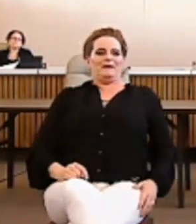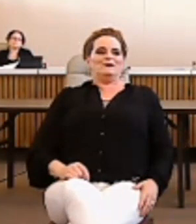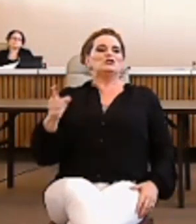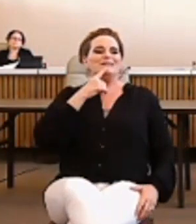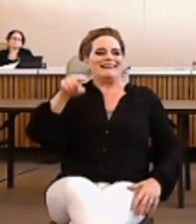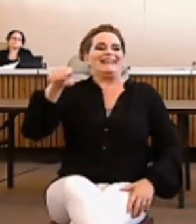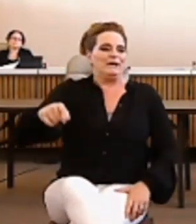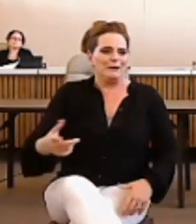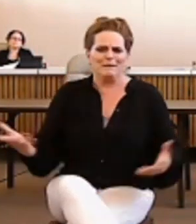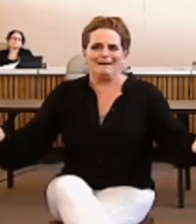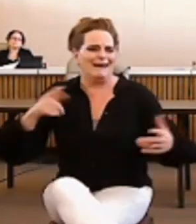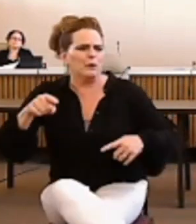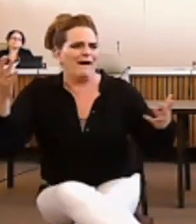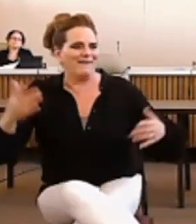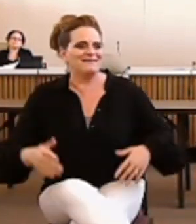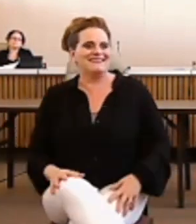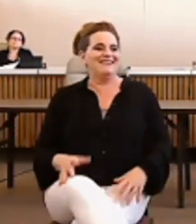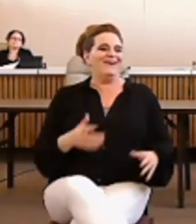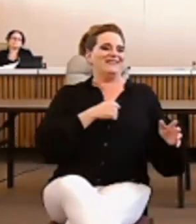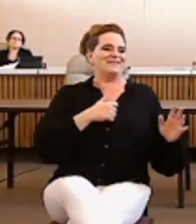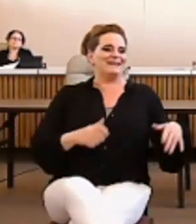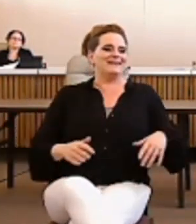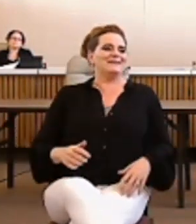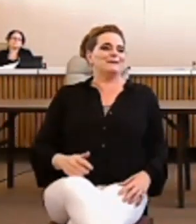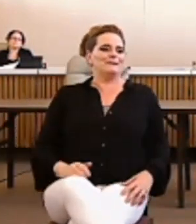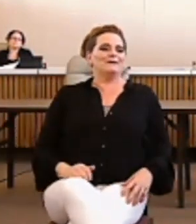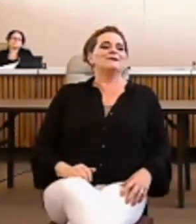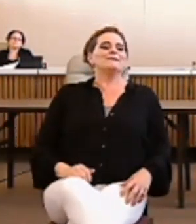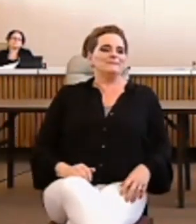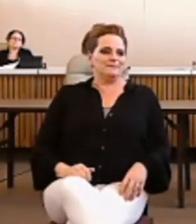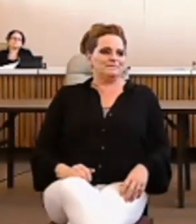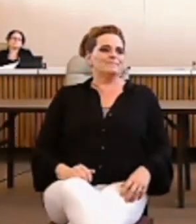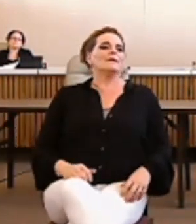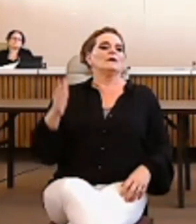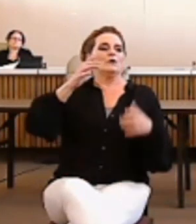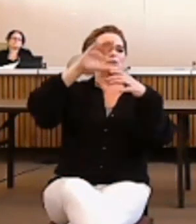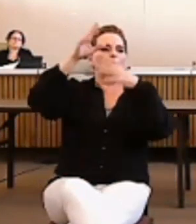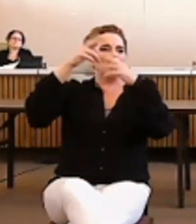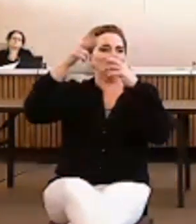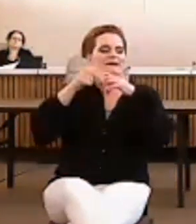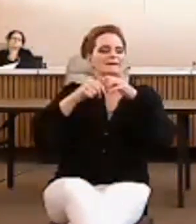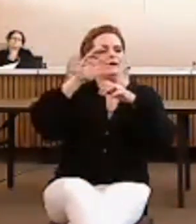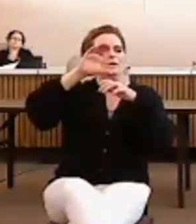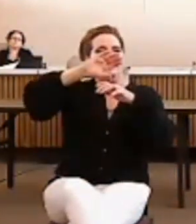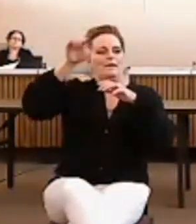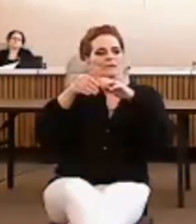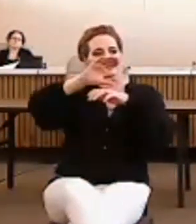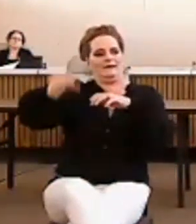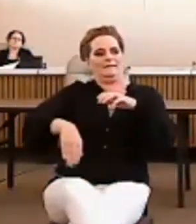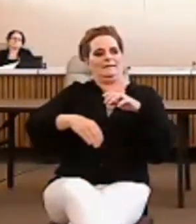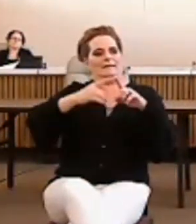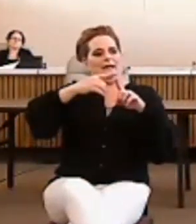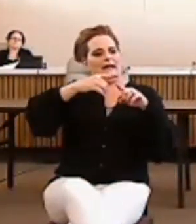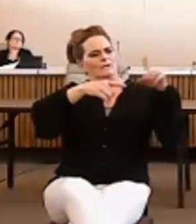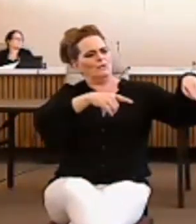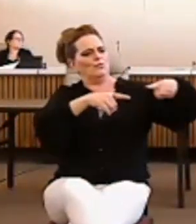parking is the only thing that's encroaching a little bit in the 100-foot buffer. Okay. But everything else is within that buffer. Okay, thank you. Yeah,